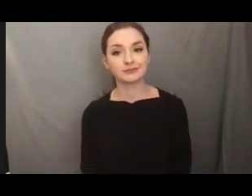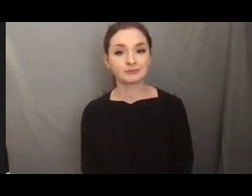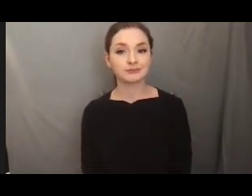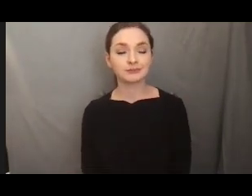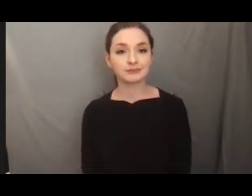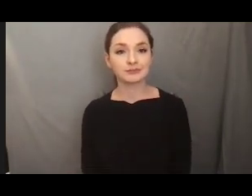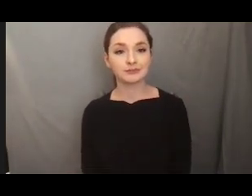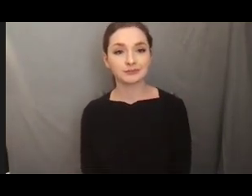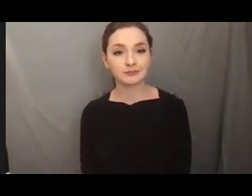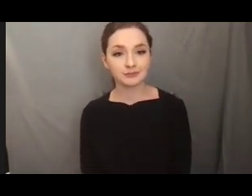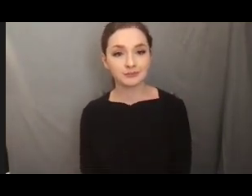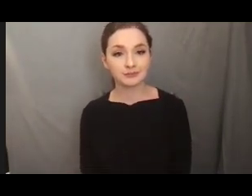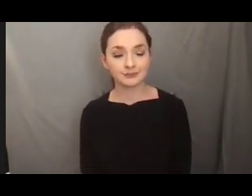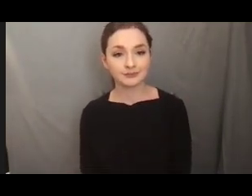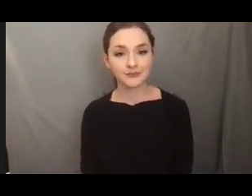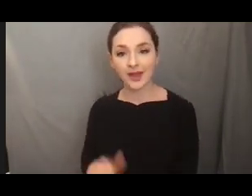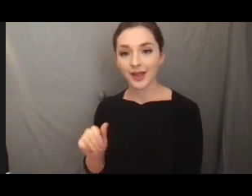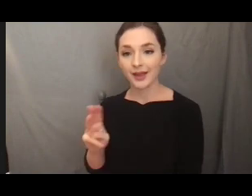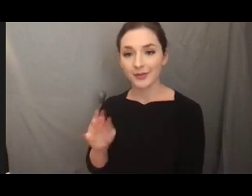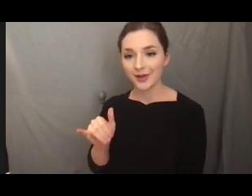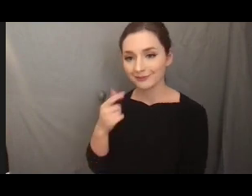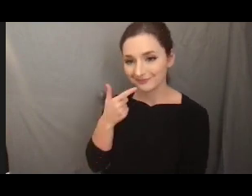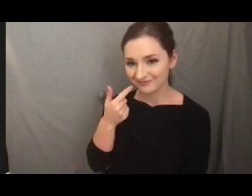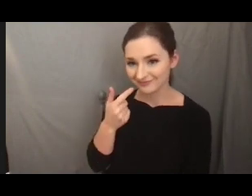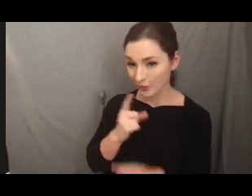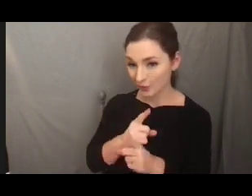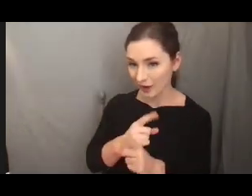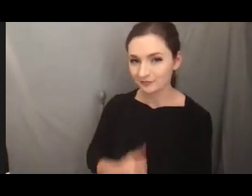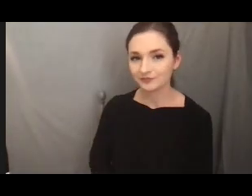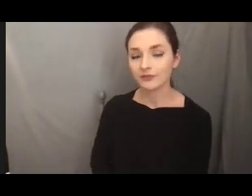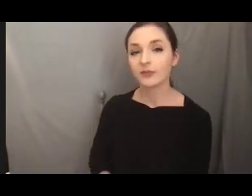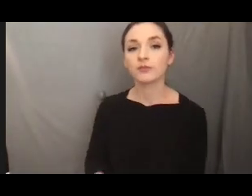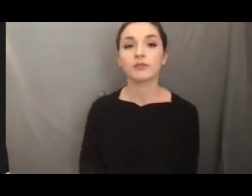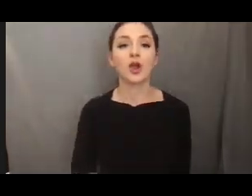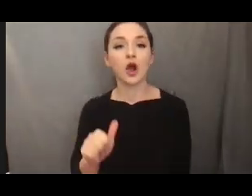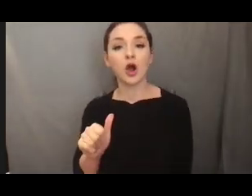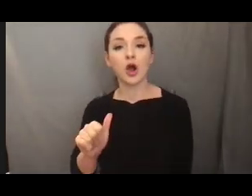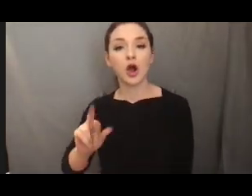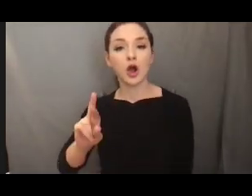Way of the world now. All right. Archer. Let's go with Archer A.